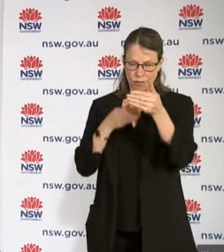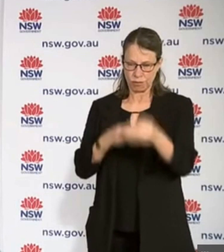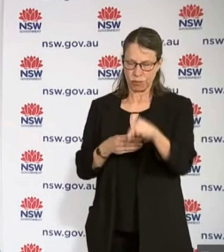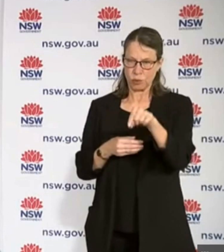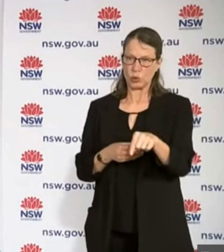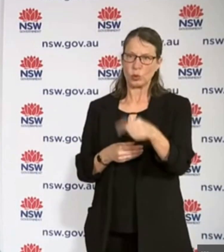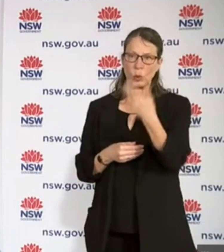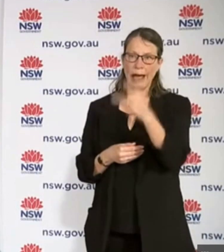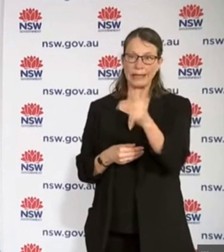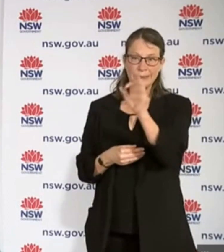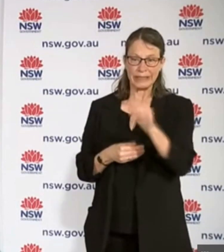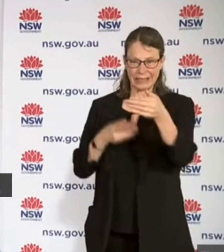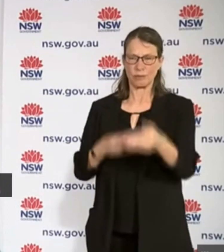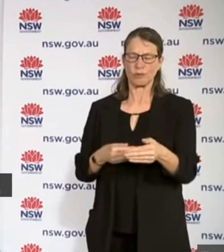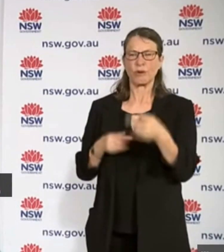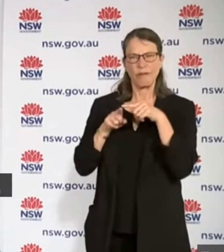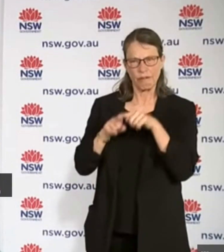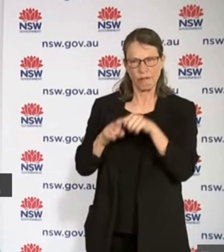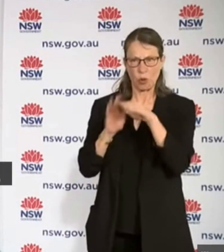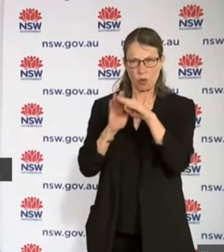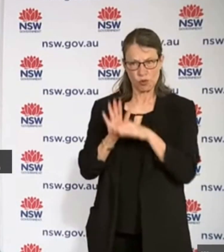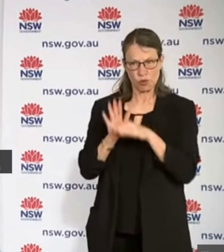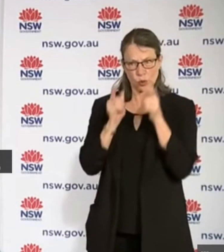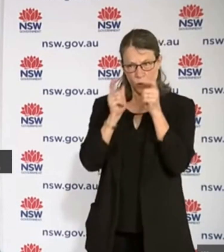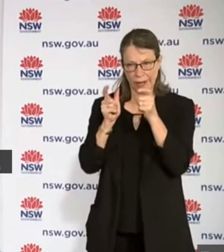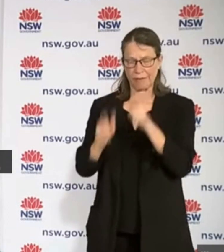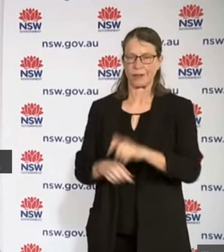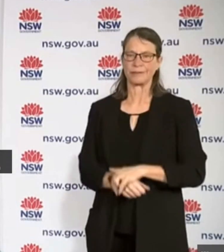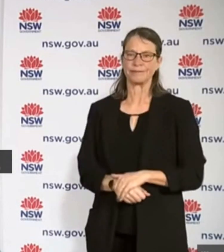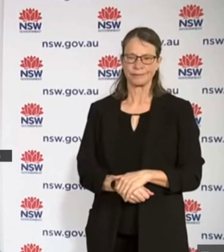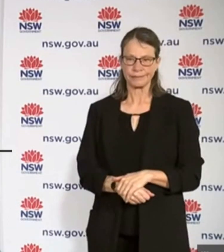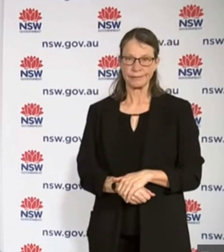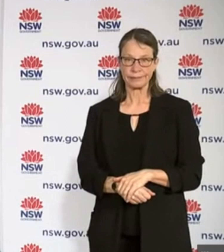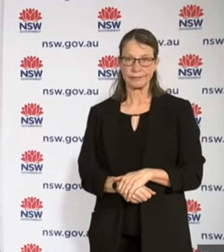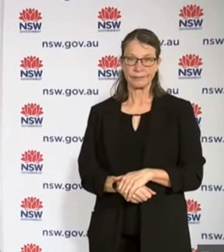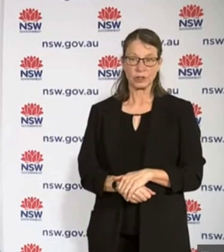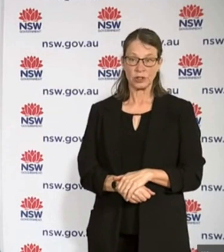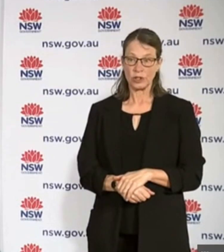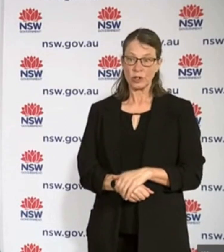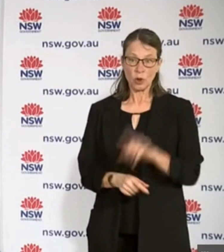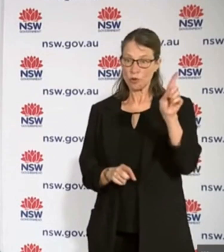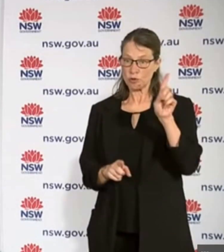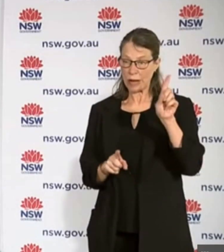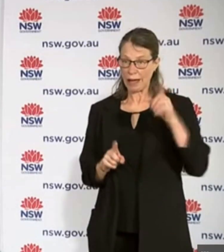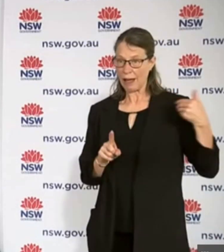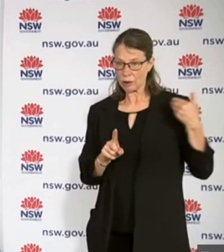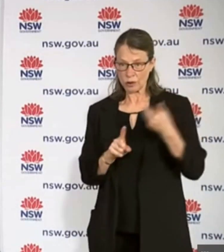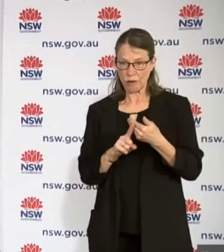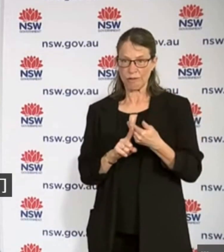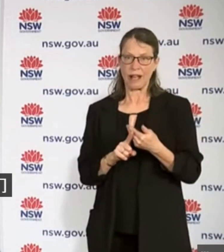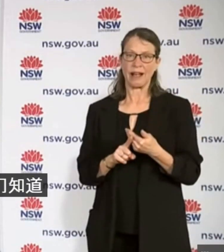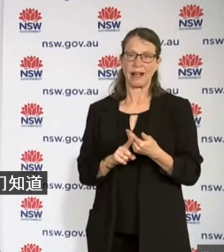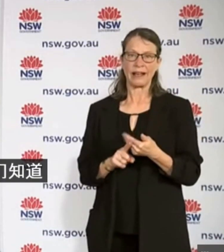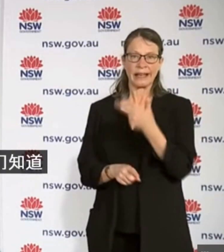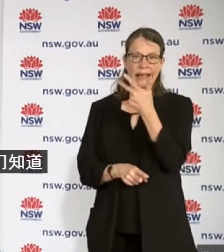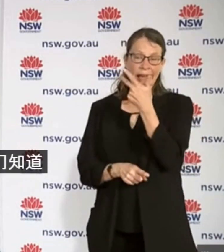news is that today in New South Wales, we know that 85.5% of people adults have received at least 1 dose.